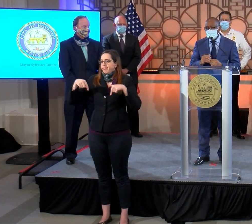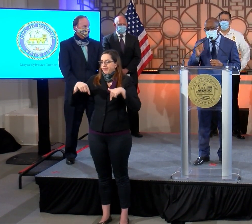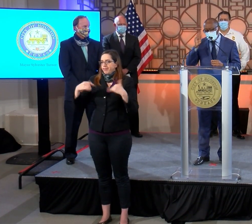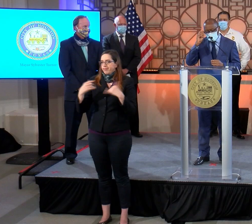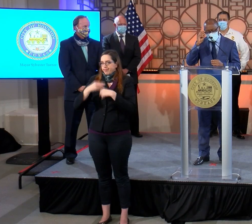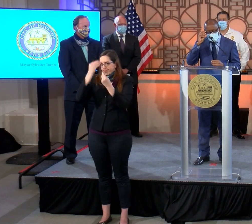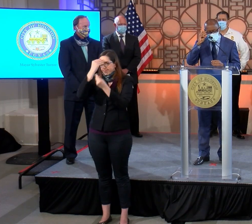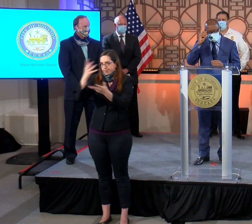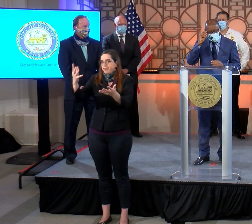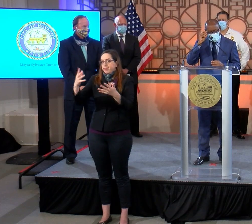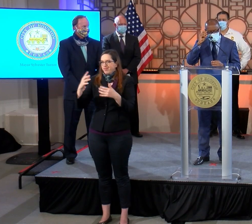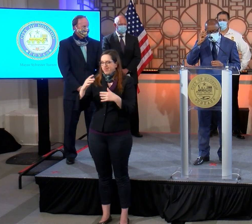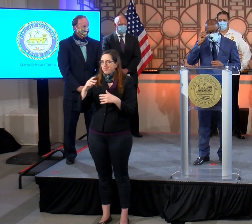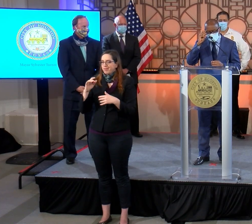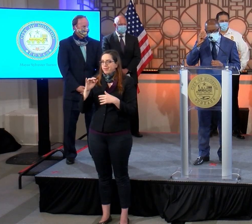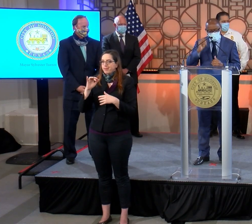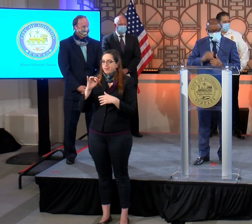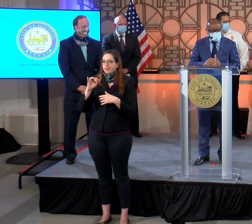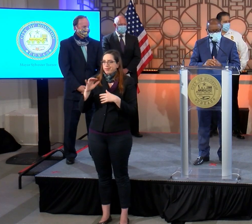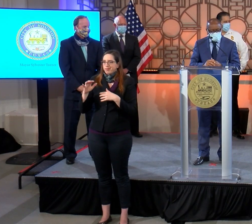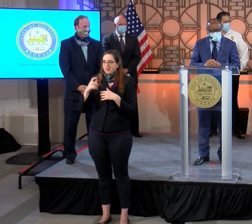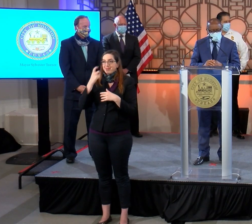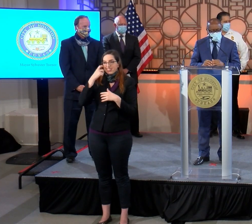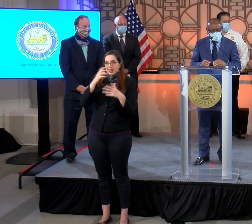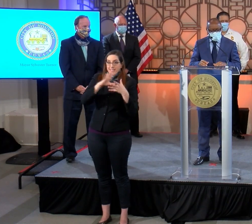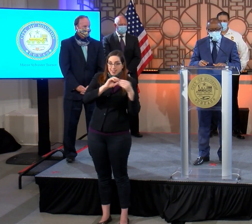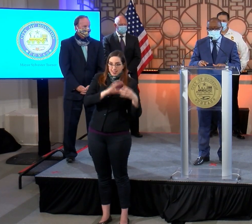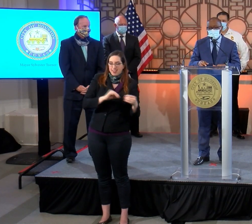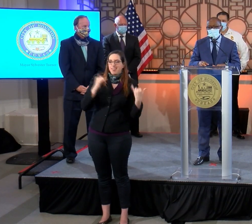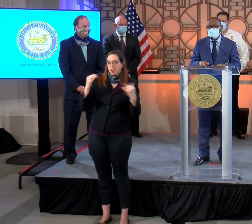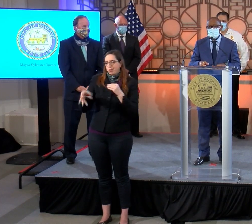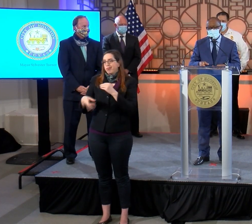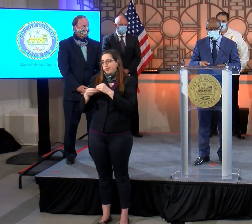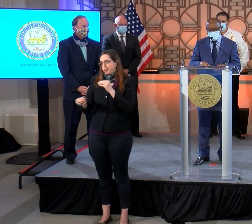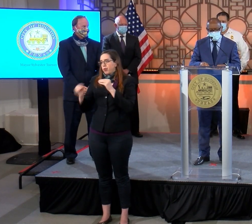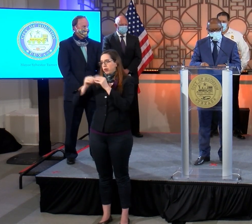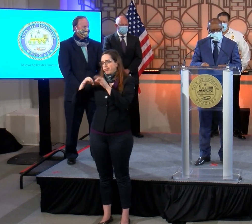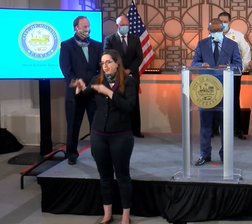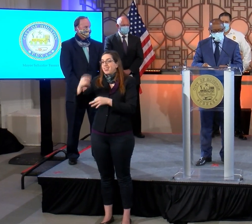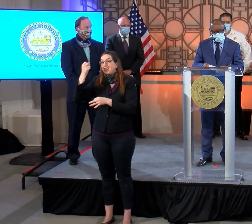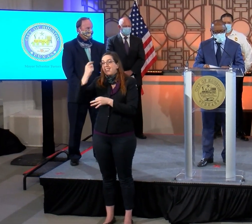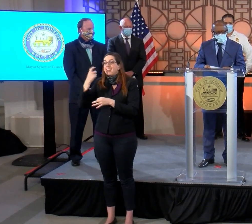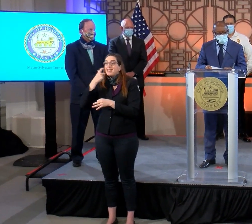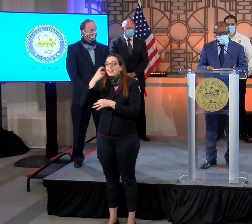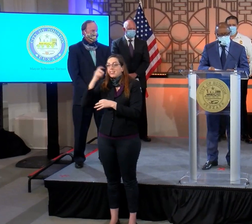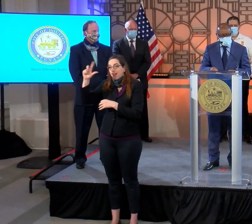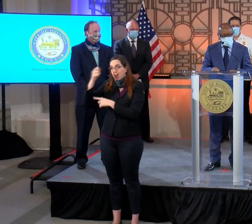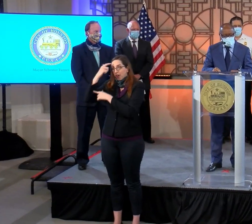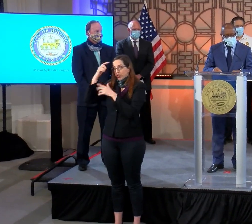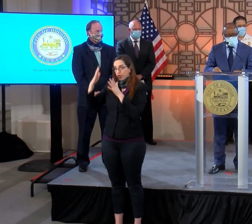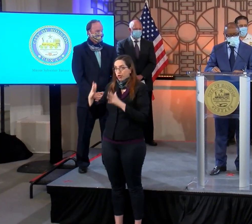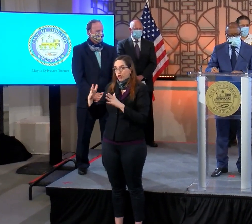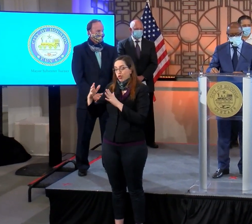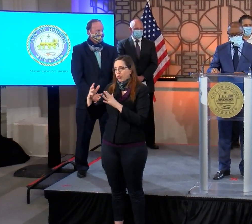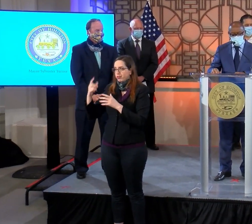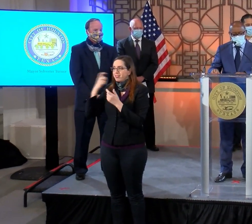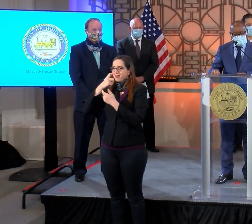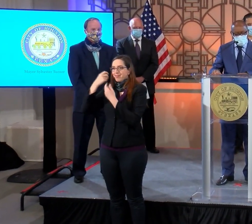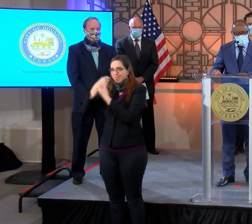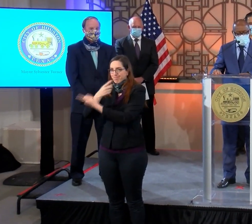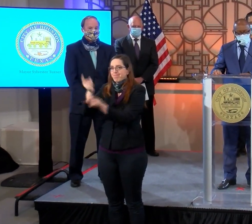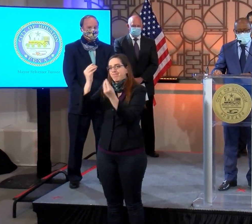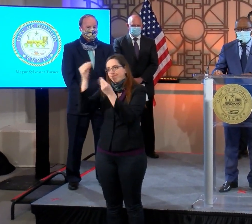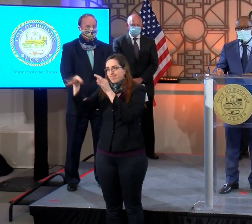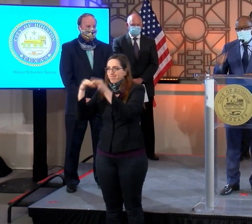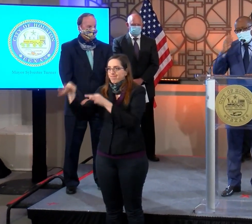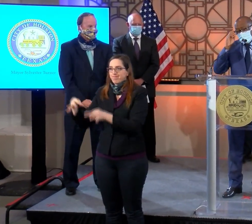announcement. In addition to the announcement that we just made, I know the governor just finished making his announcement